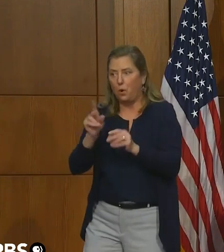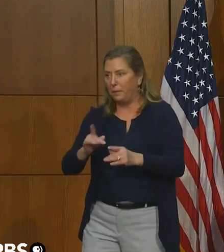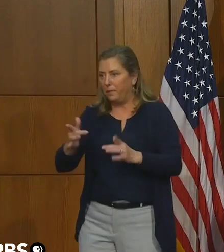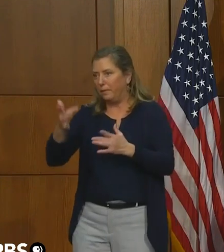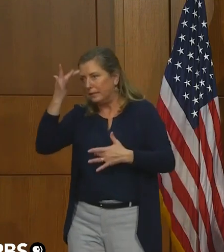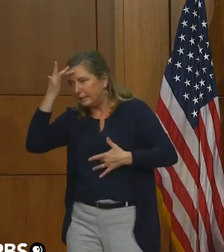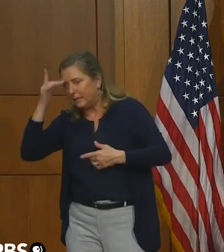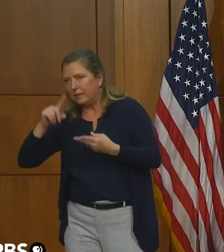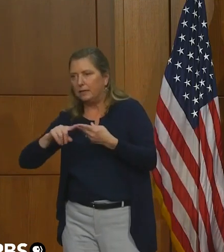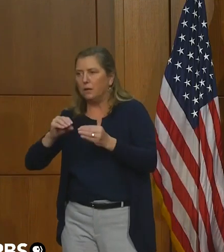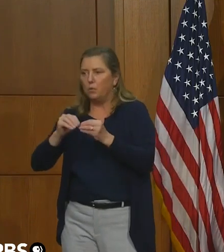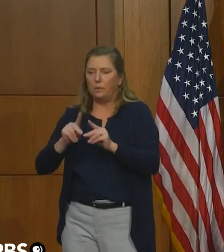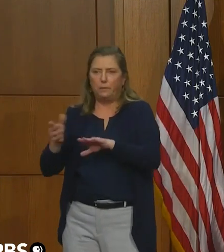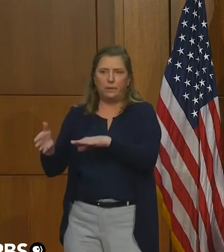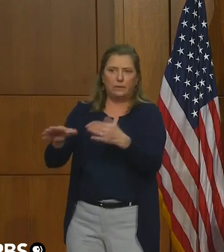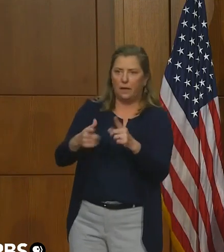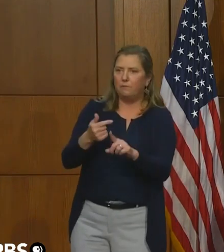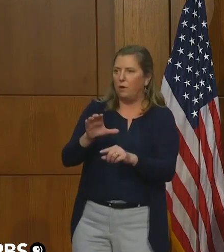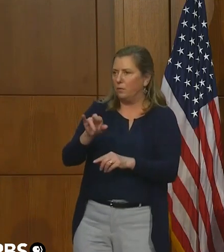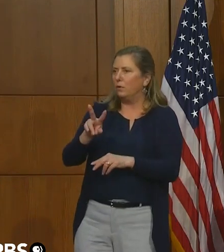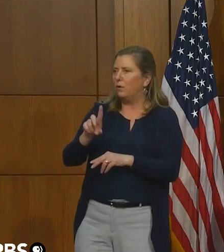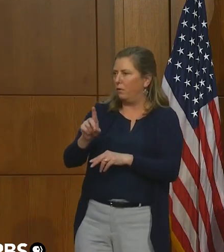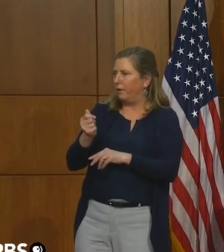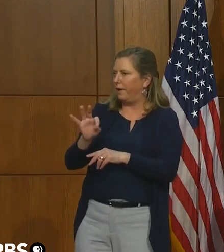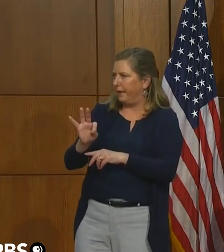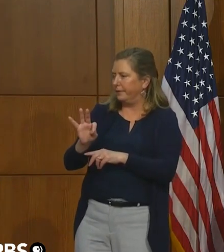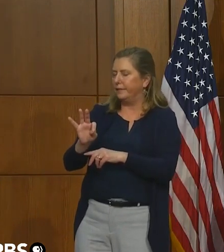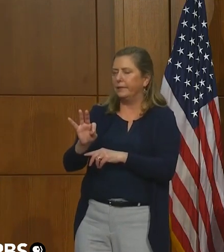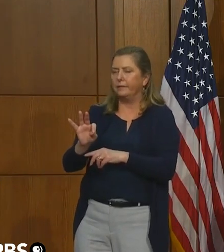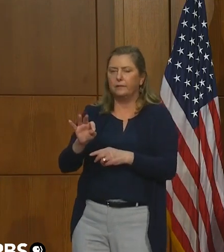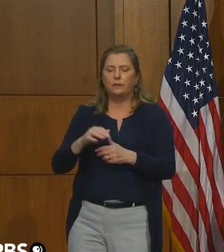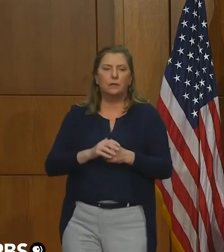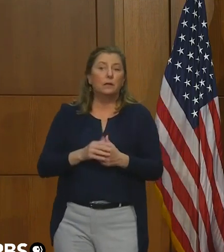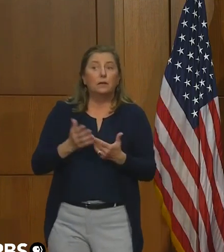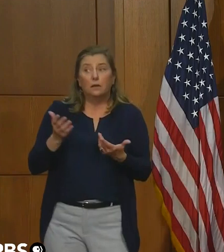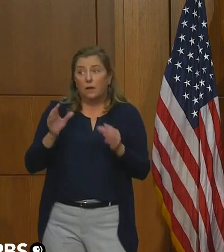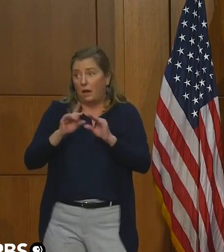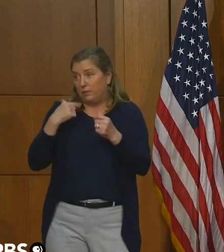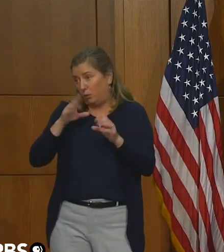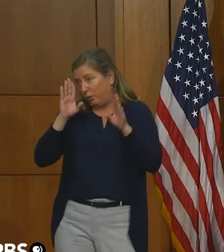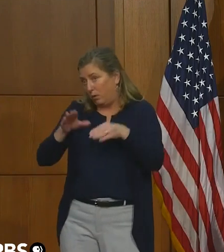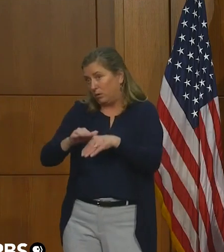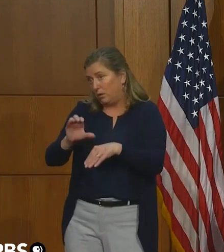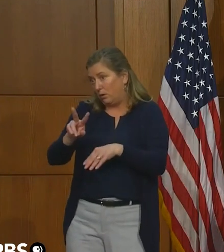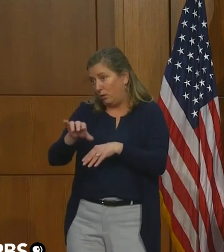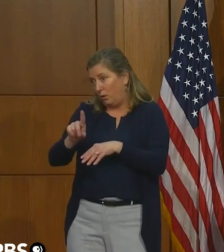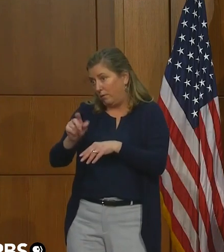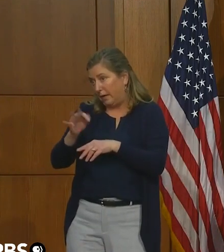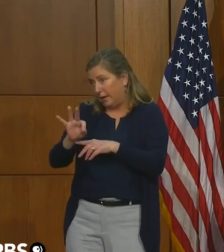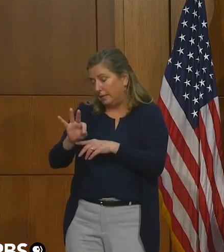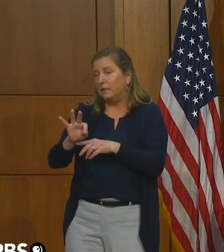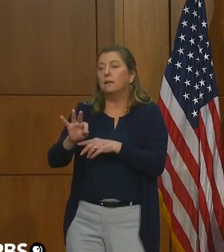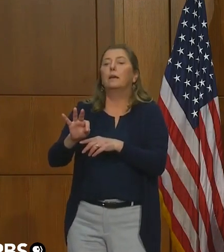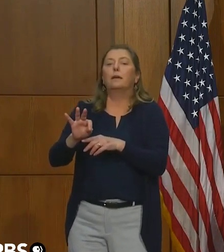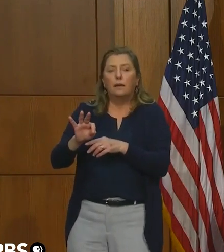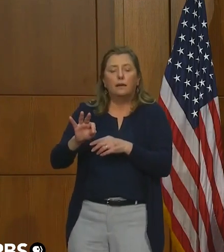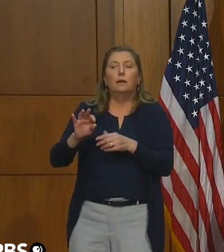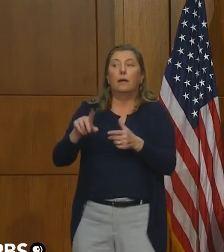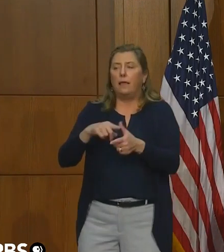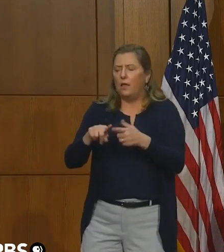from COVID-19 and other diseases, but in terms of the pandemic, obviously focused on COVID-19, and then designing ways